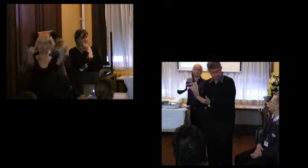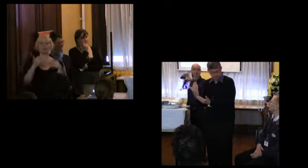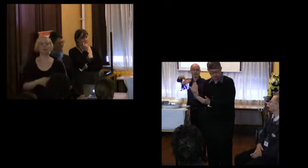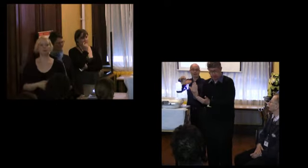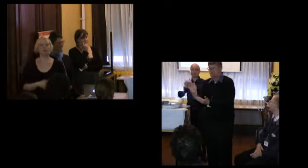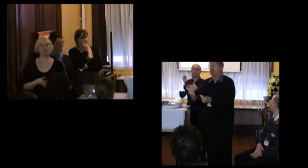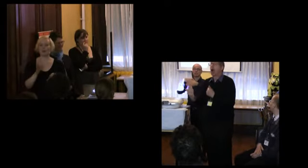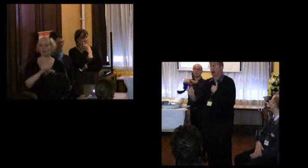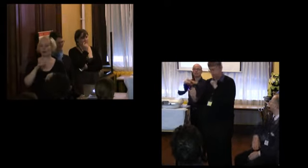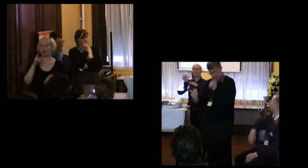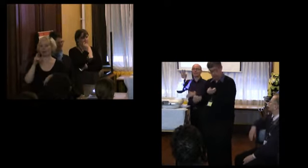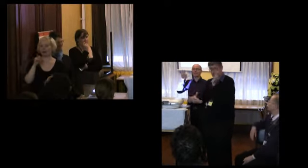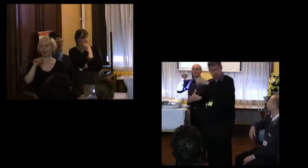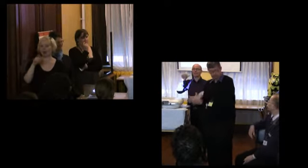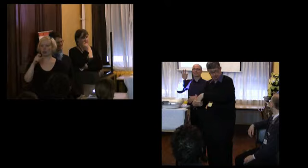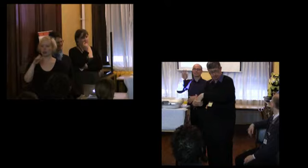at the Tate Modern.